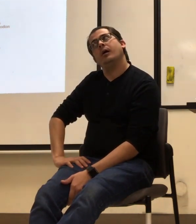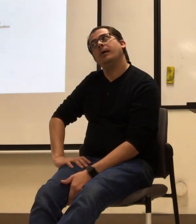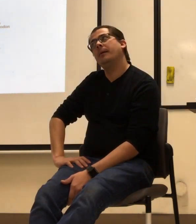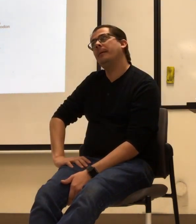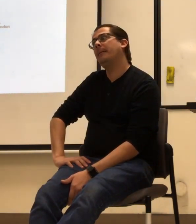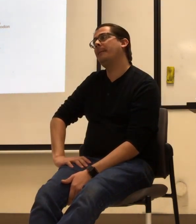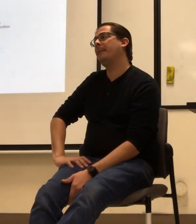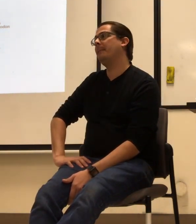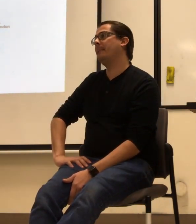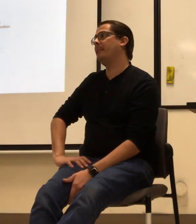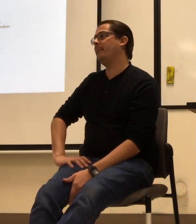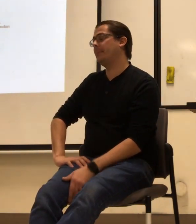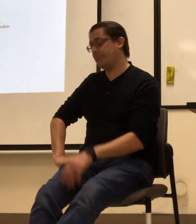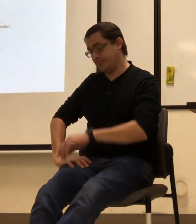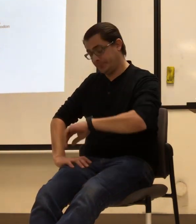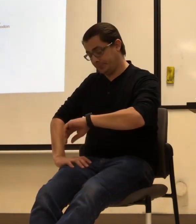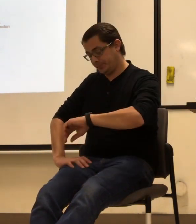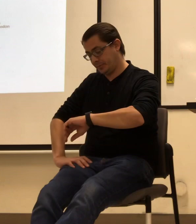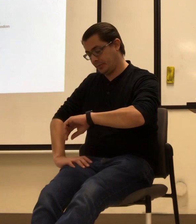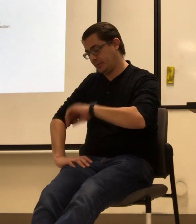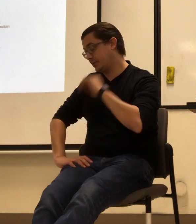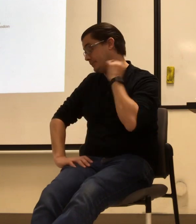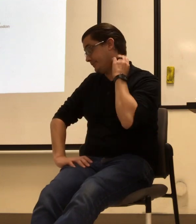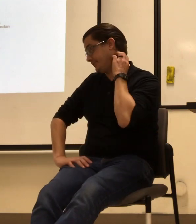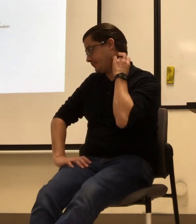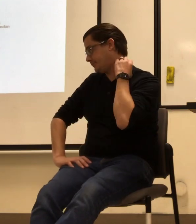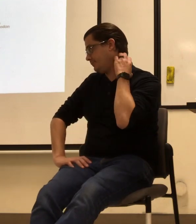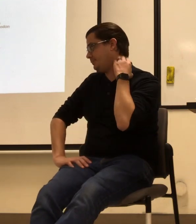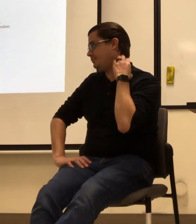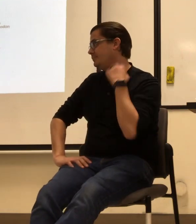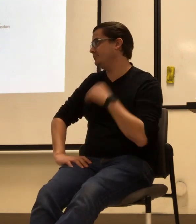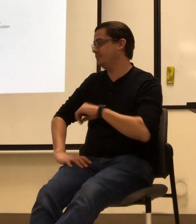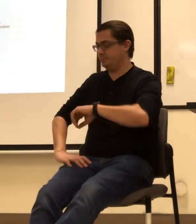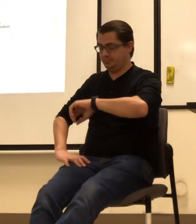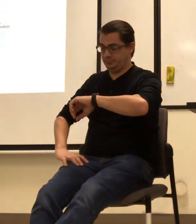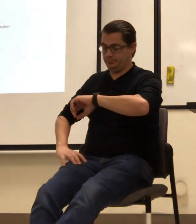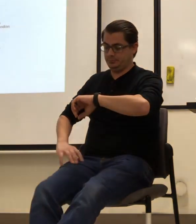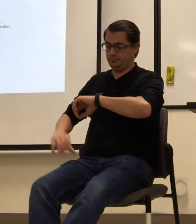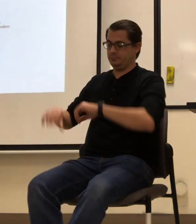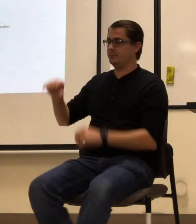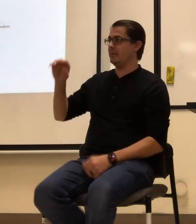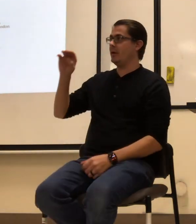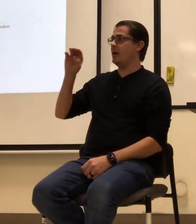my line on the board is their mRNA, okay?